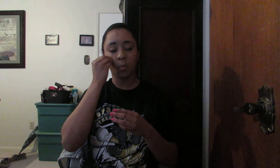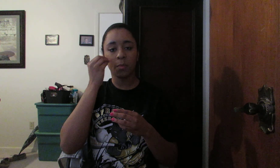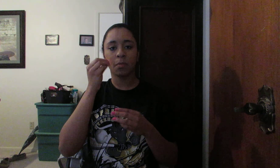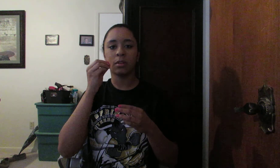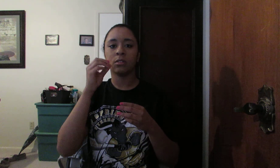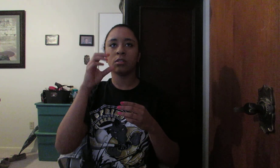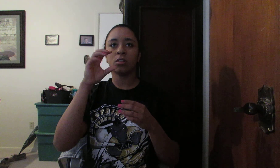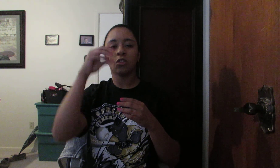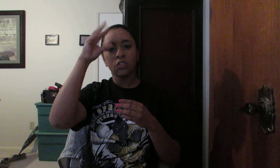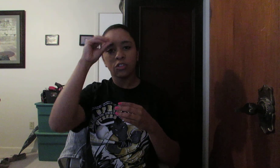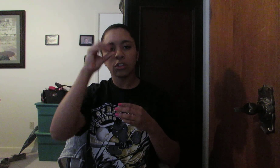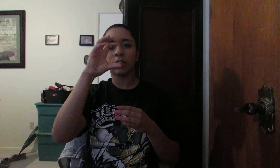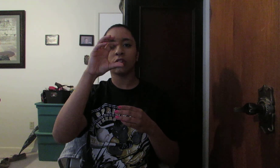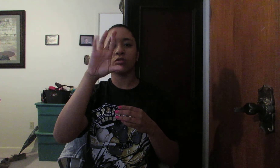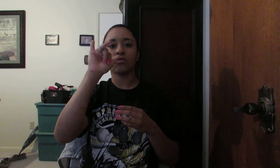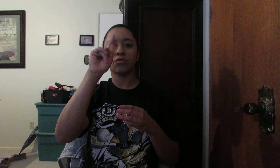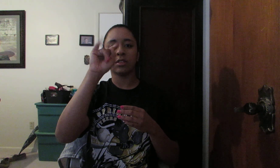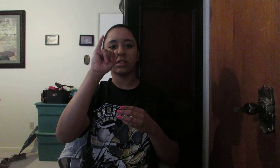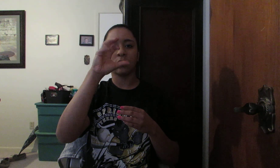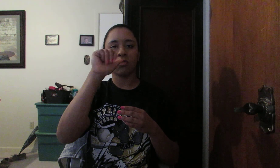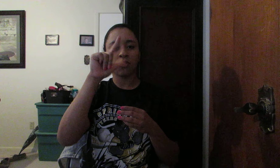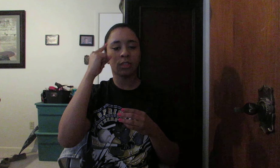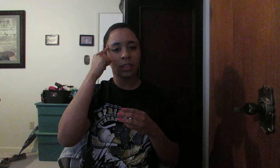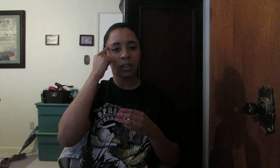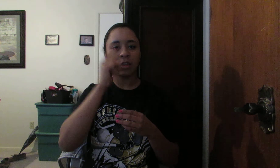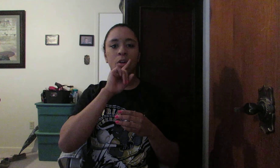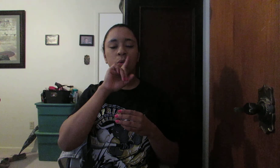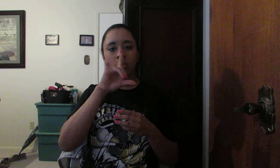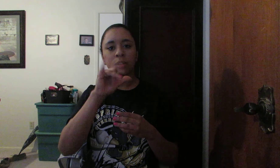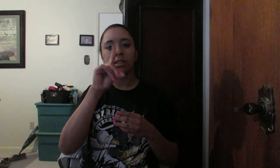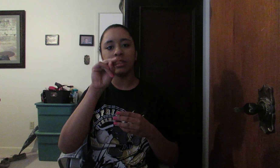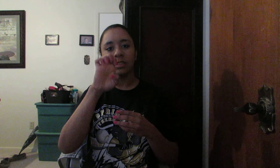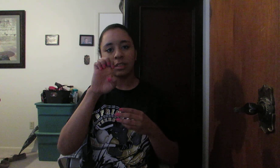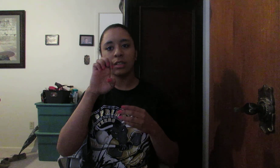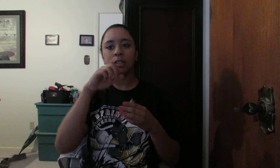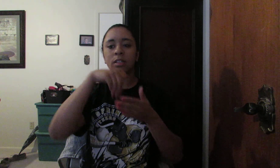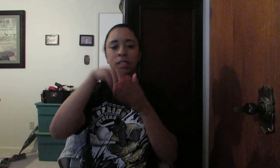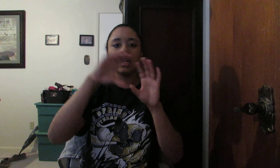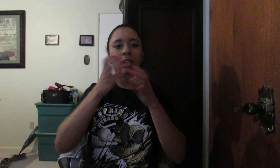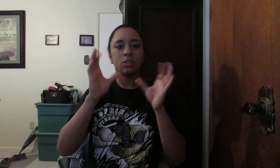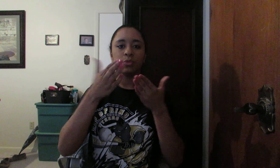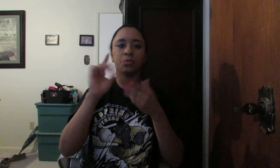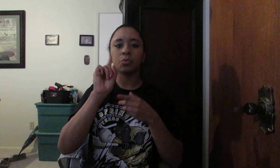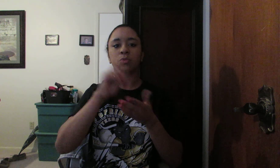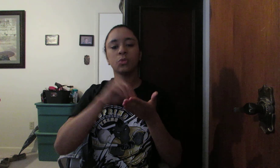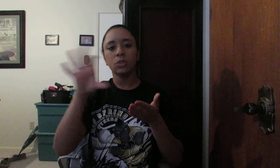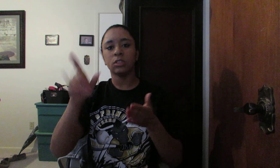thinking portions of learning are, really done inside the classroom where students can show me that they